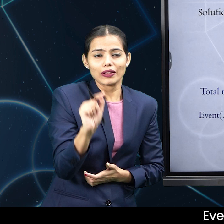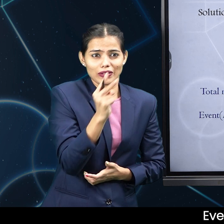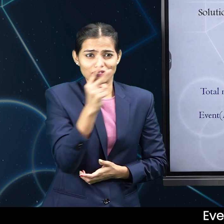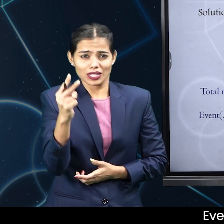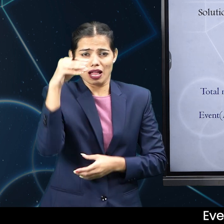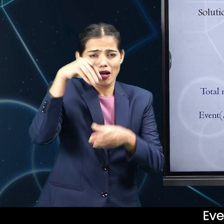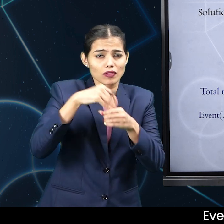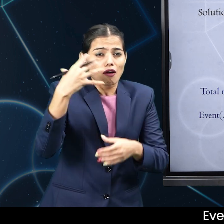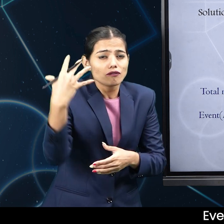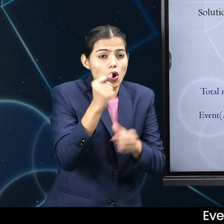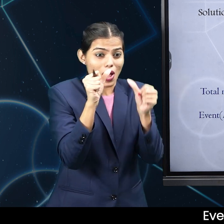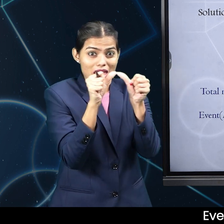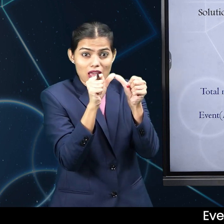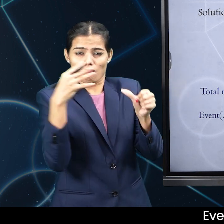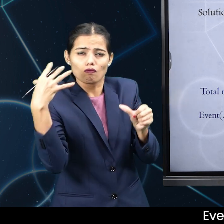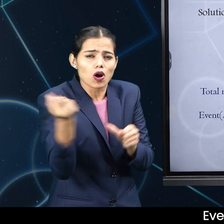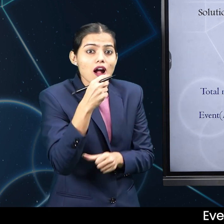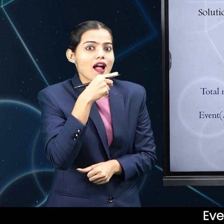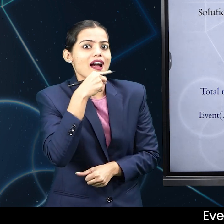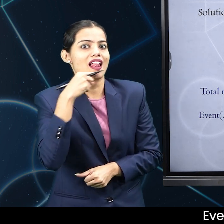Event of A is equal to getting a red ball.